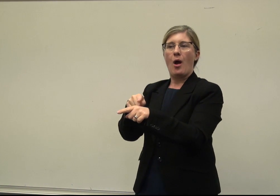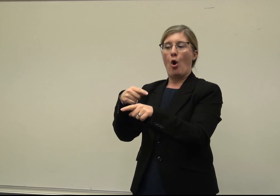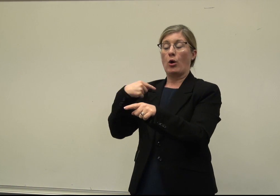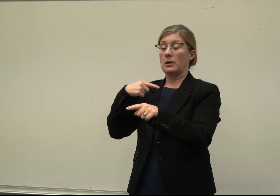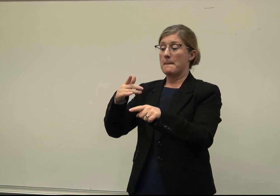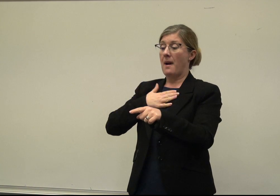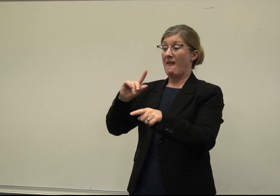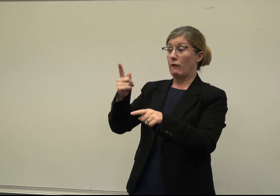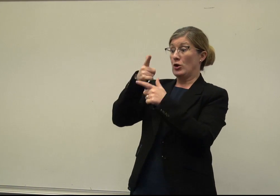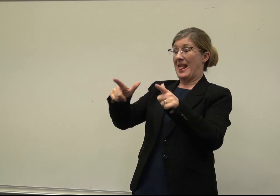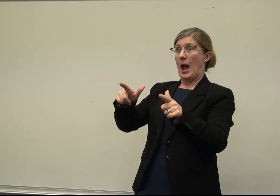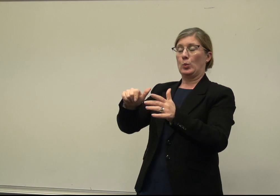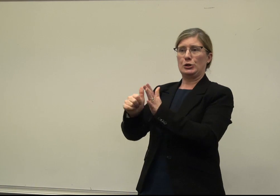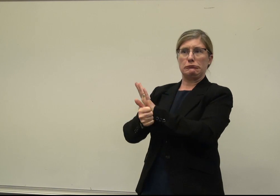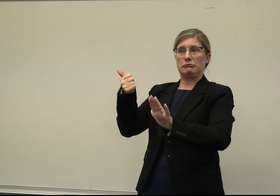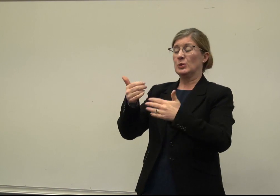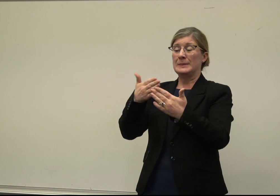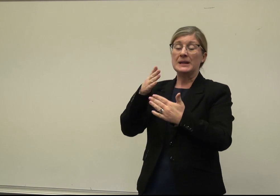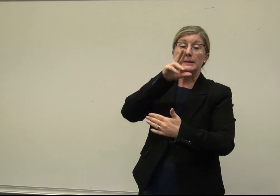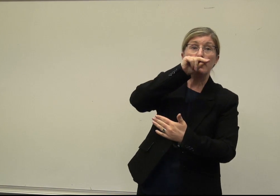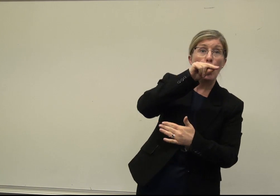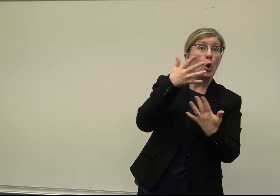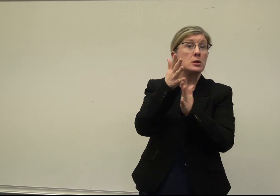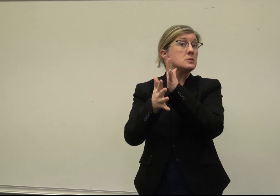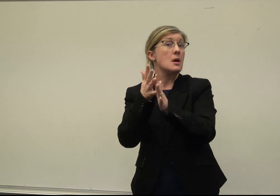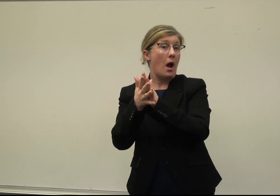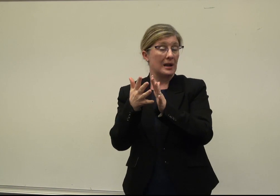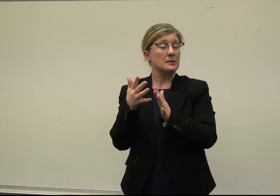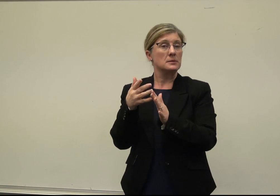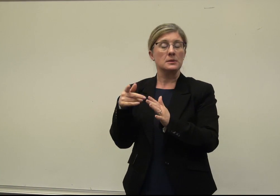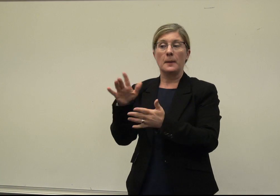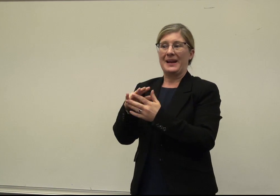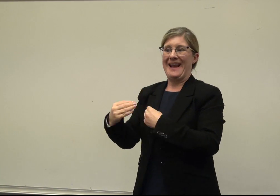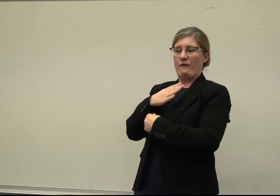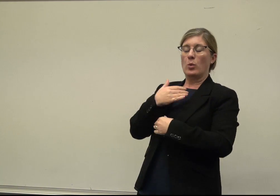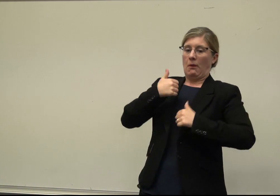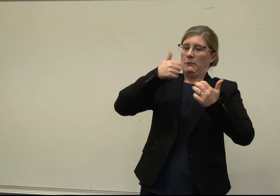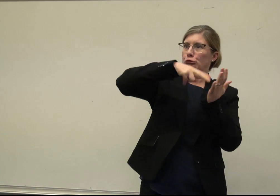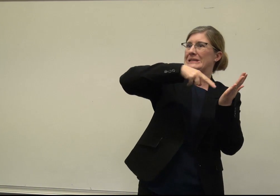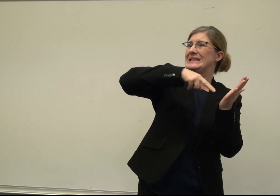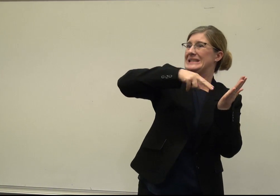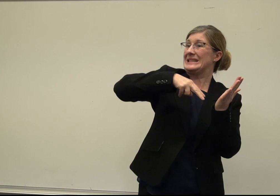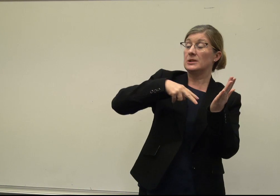whether spoken or signed, it doesn't matter. So those are some references on this.